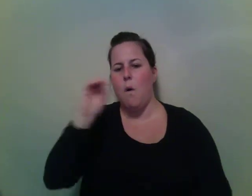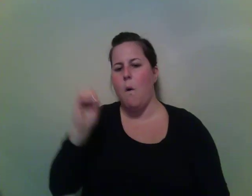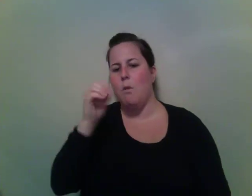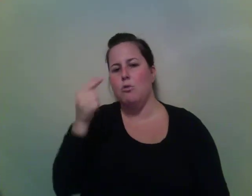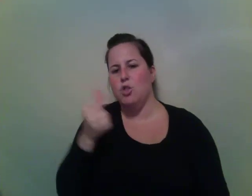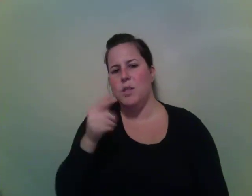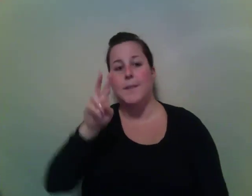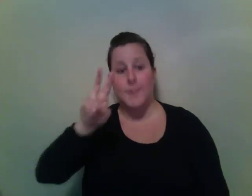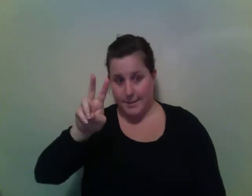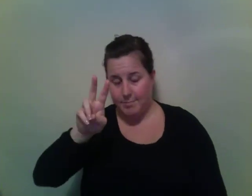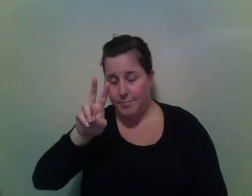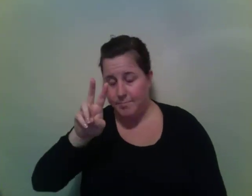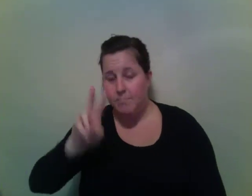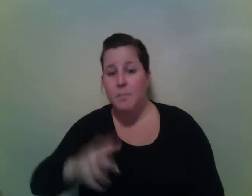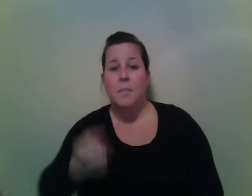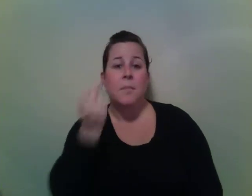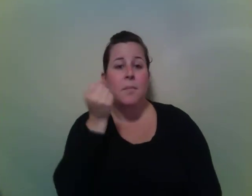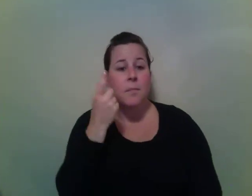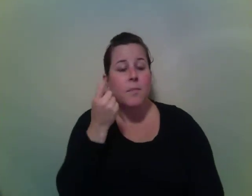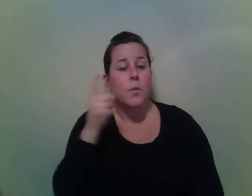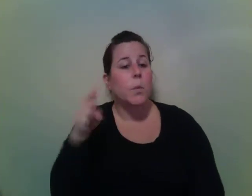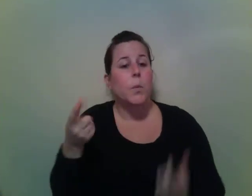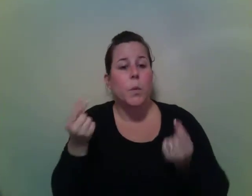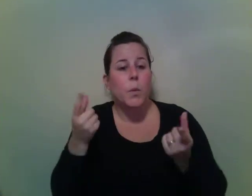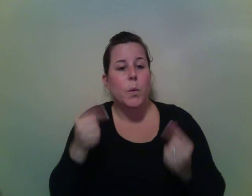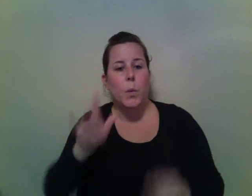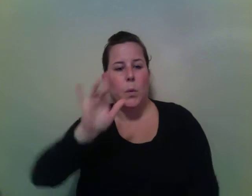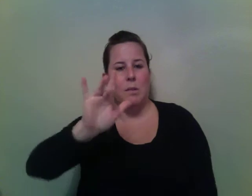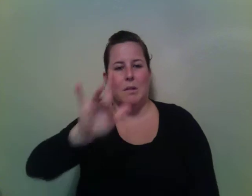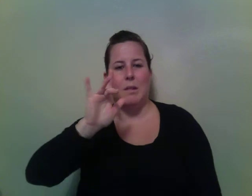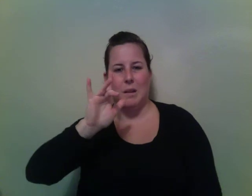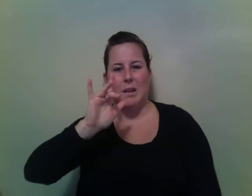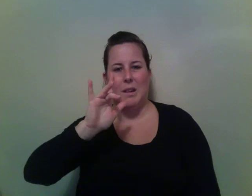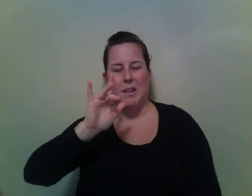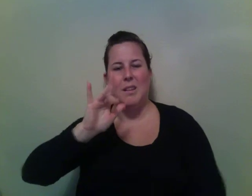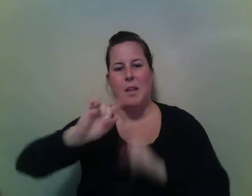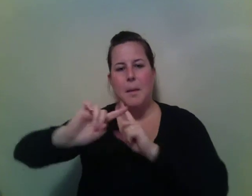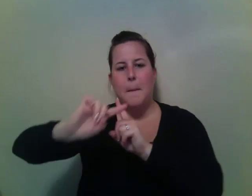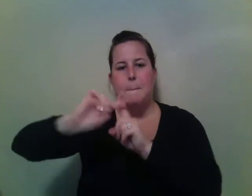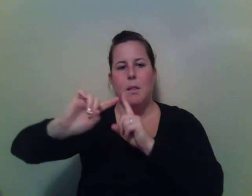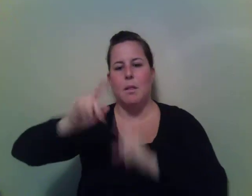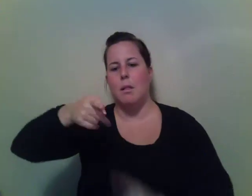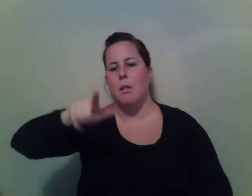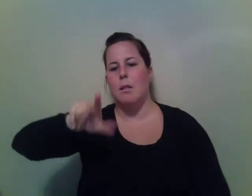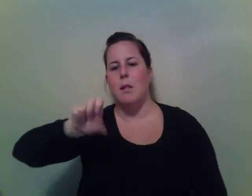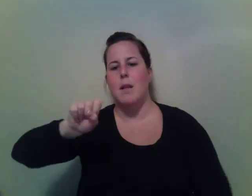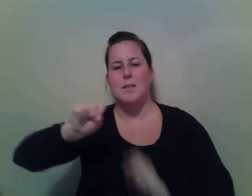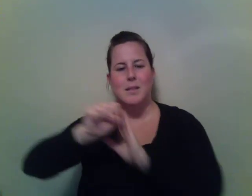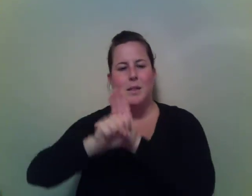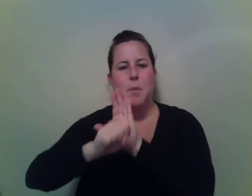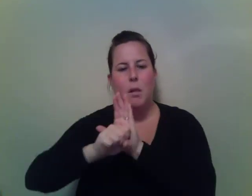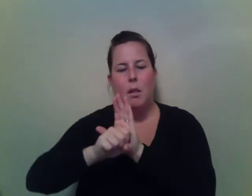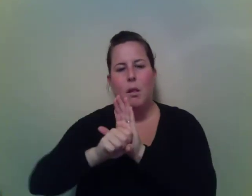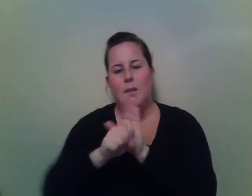And what we need to do is click on the plus sign to the left of Jane's name. Again, this would be in your